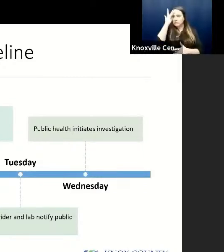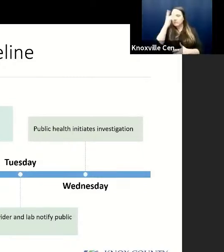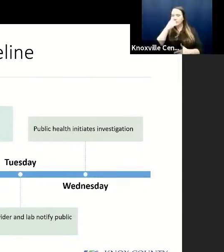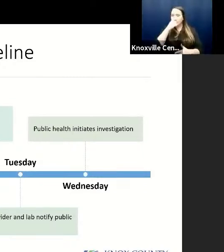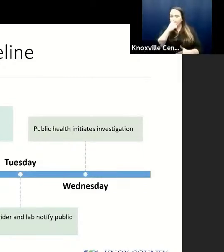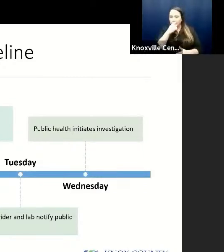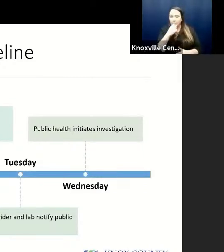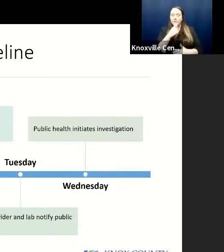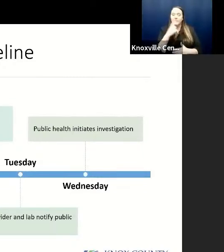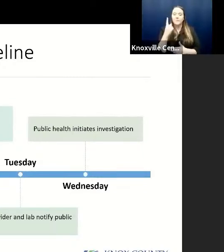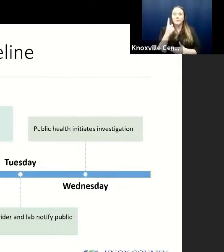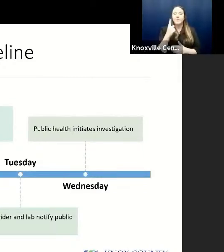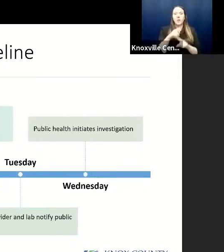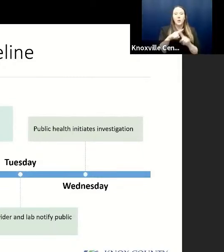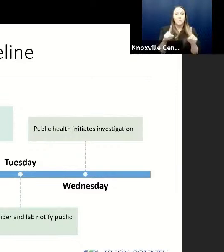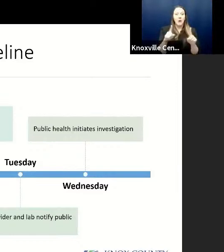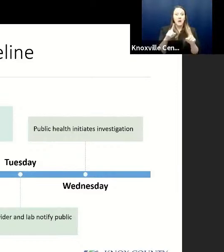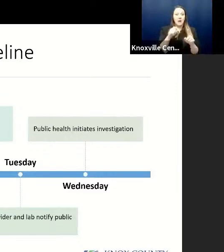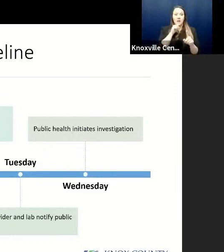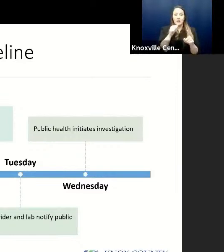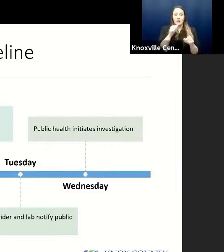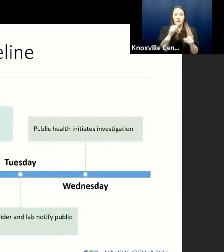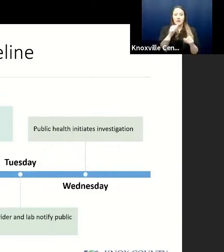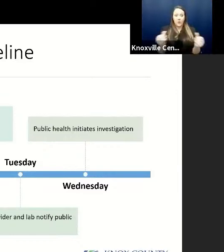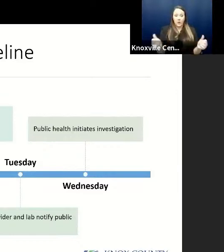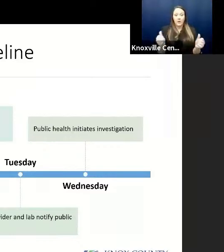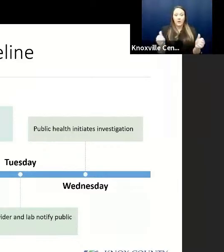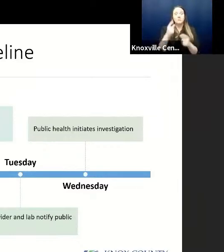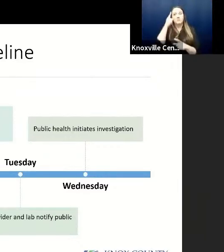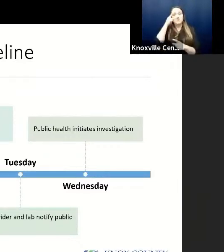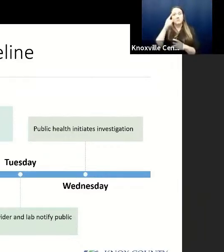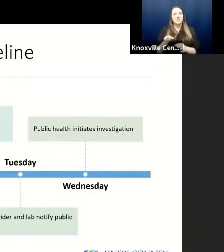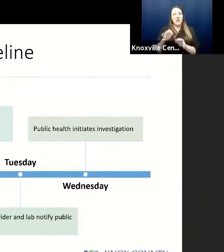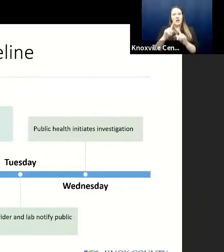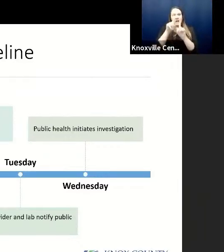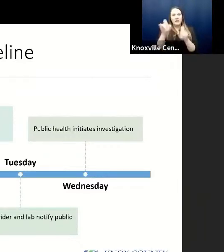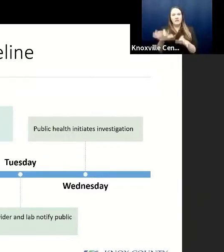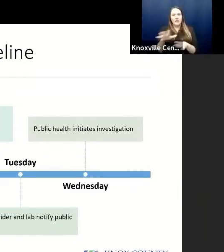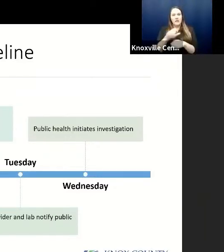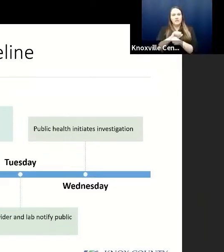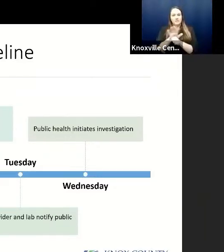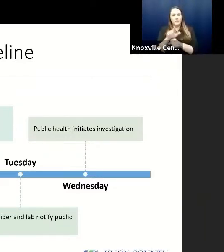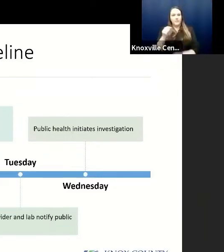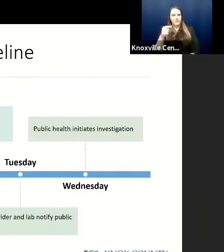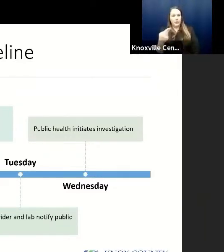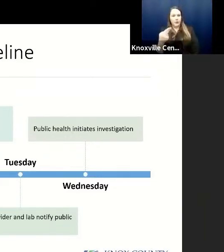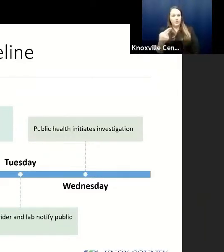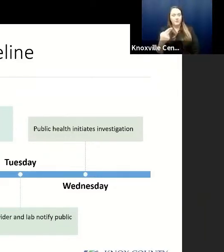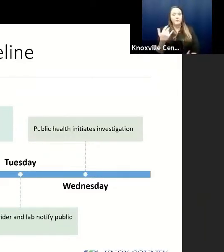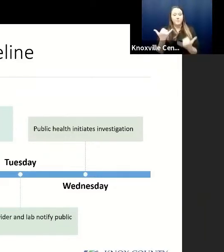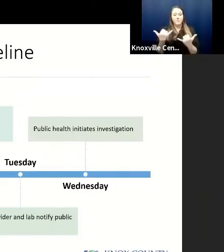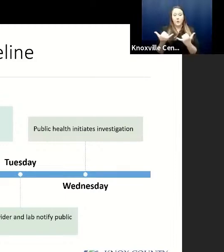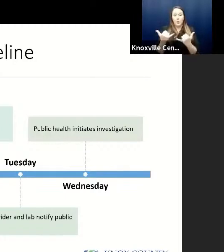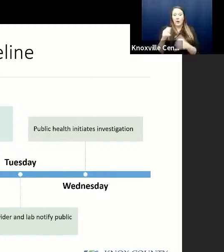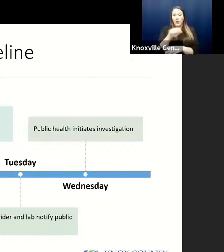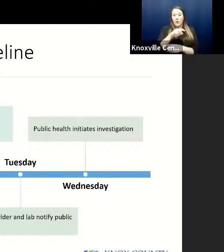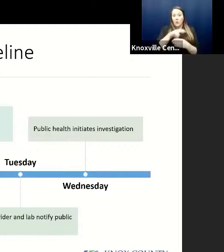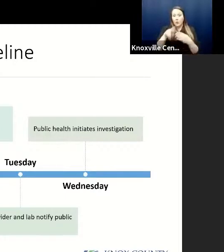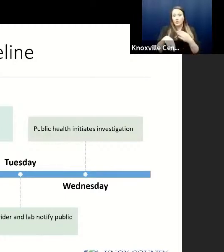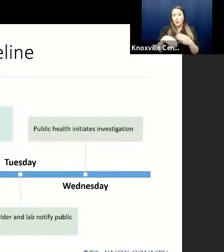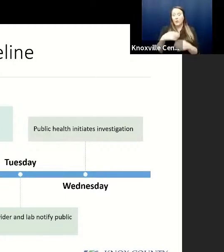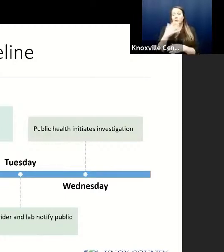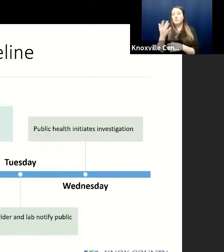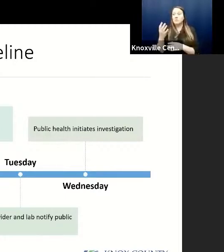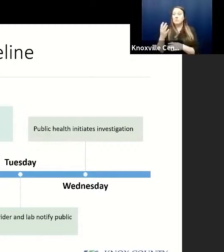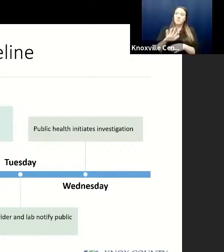when his symptoms don't go away, he decides to get tested for COVID on Thursday. Currently, the results can take an average of 3 to